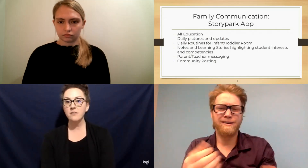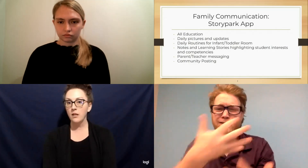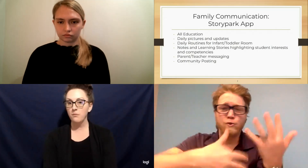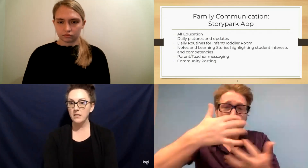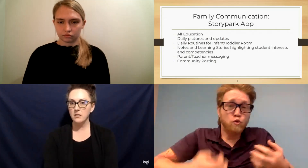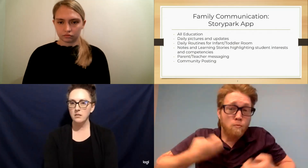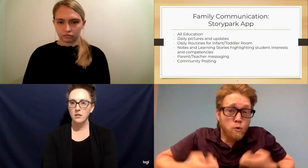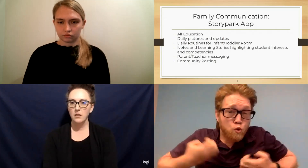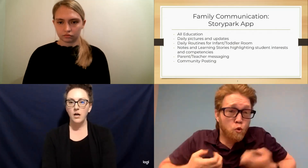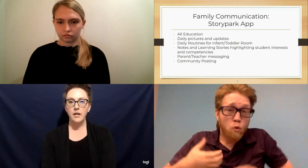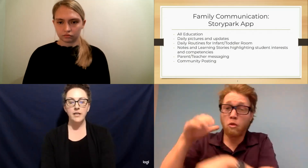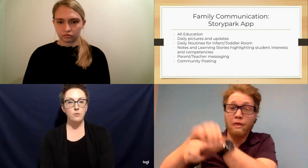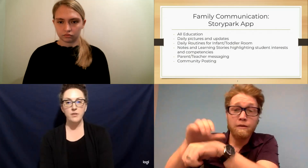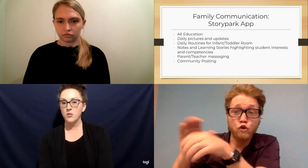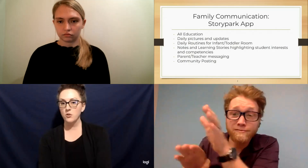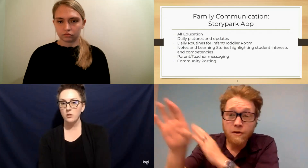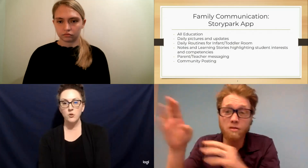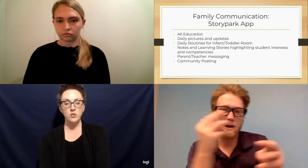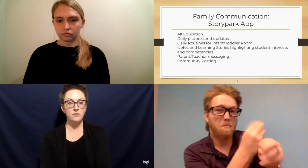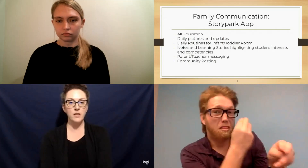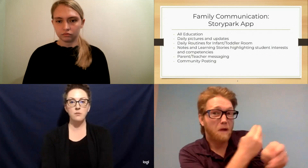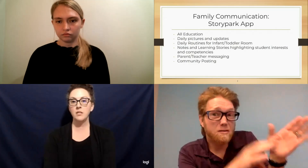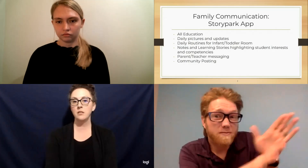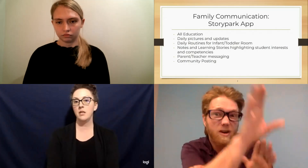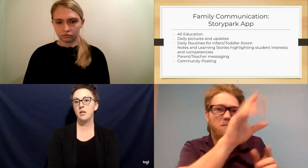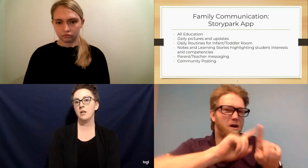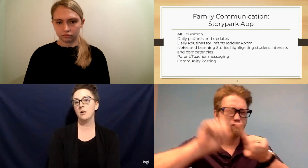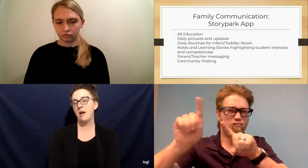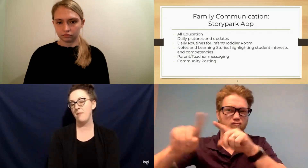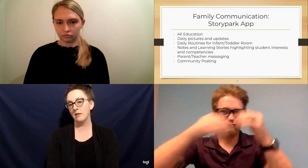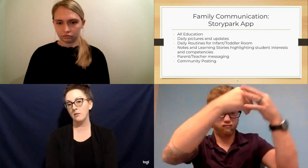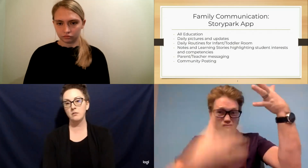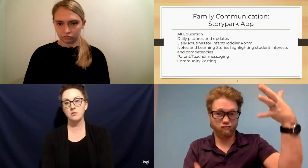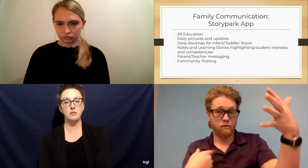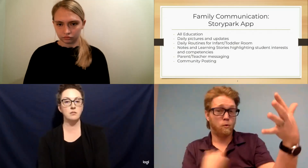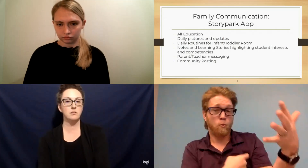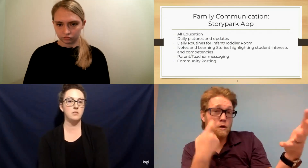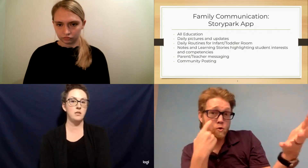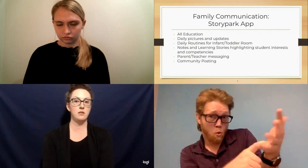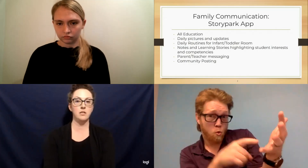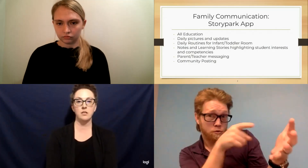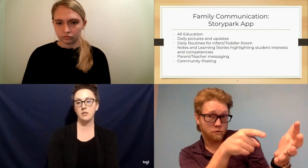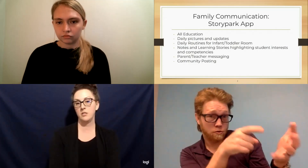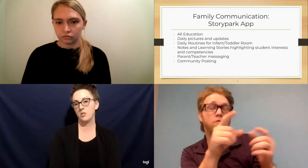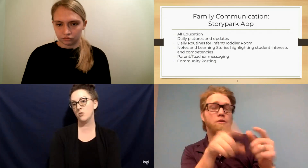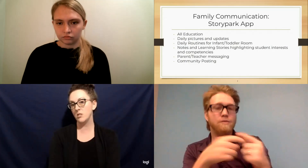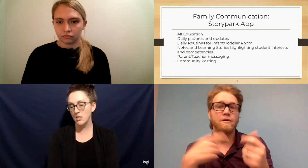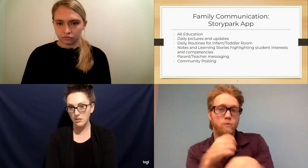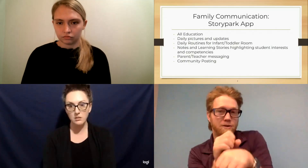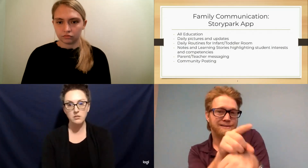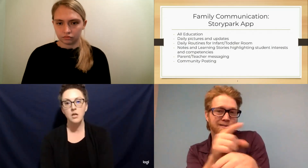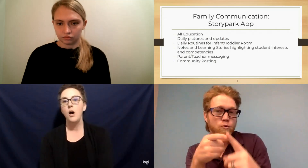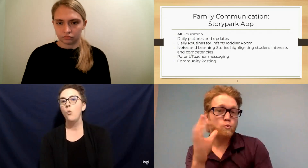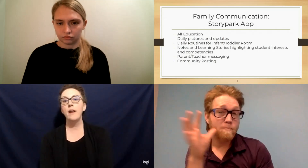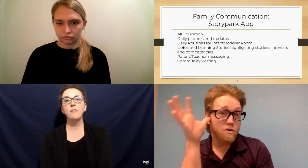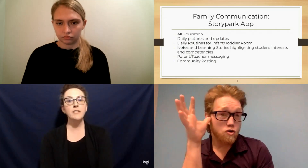their development. It could be their social emotional development, their mathematical skills, their English literacy